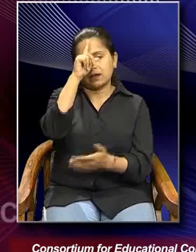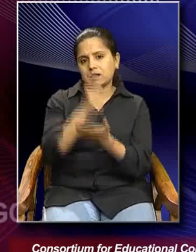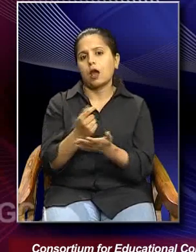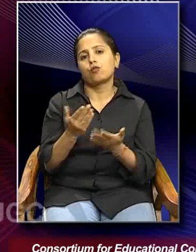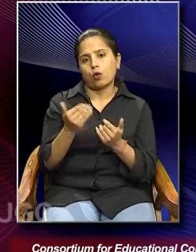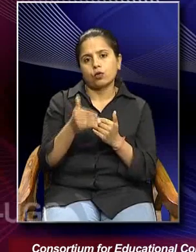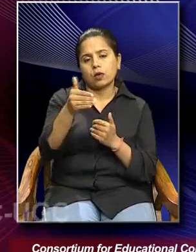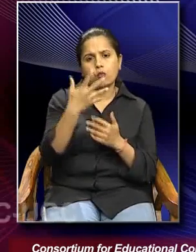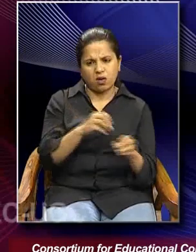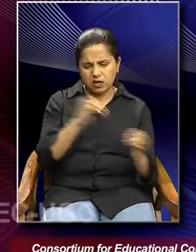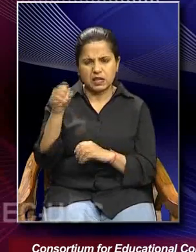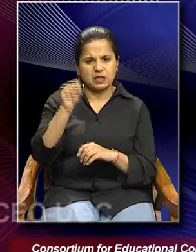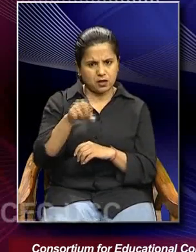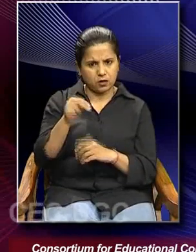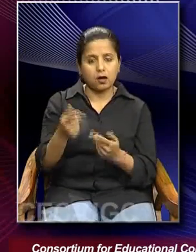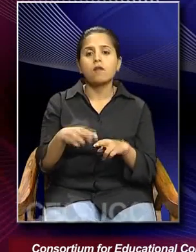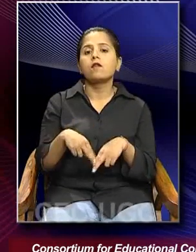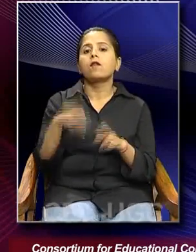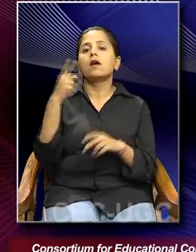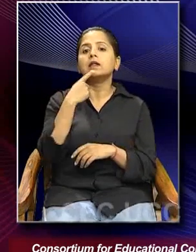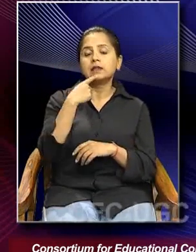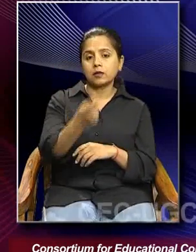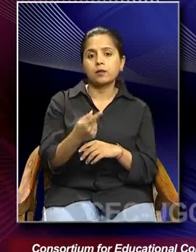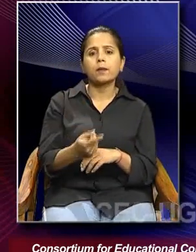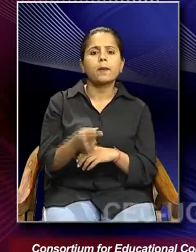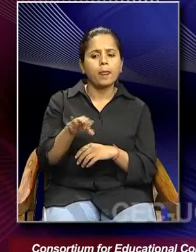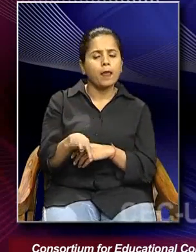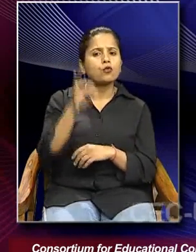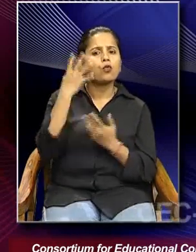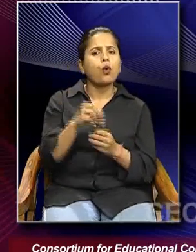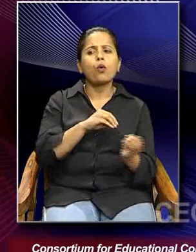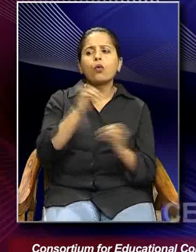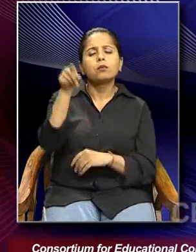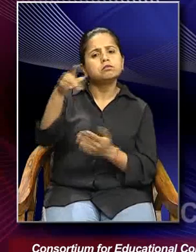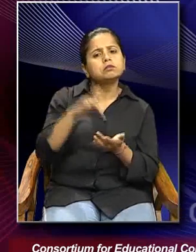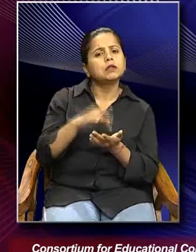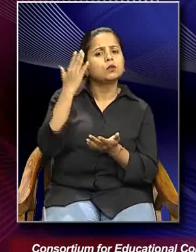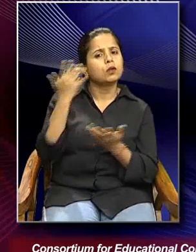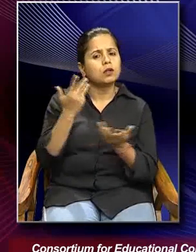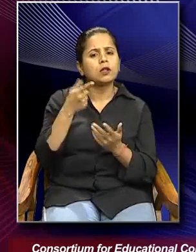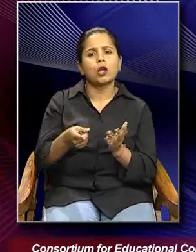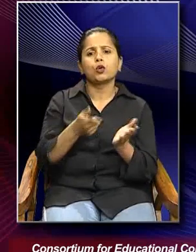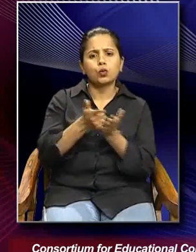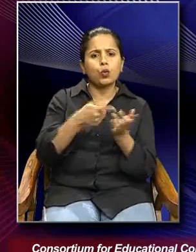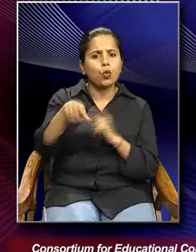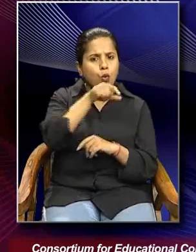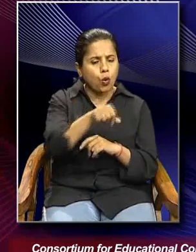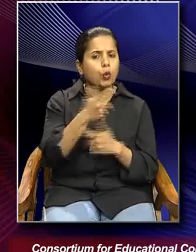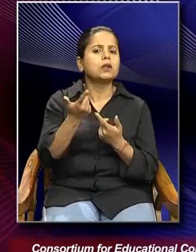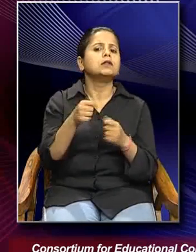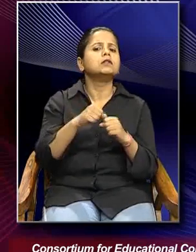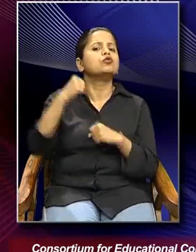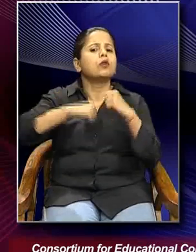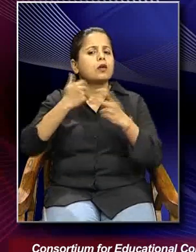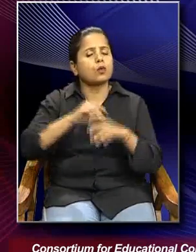to migrate or not. And finally, why they choose to go a particular place, what is the role of agency and structures.